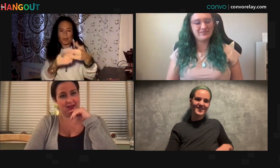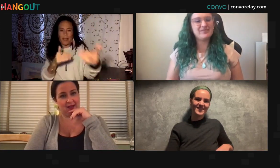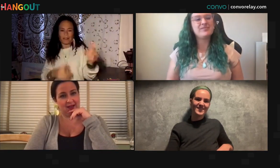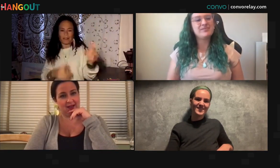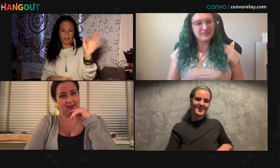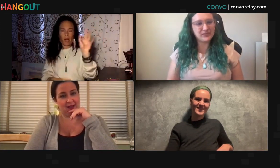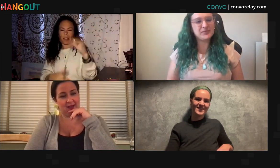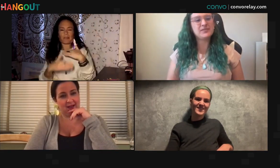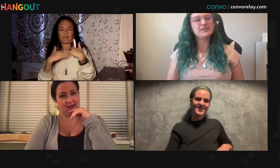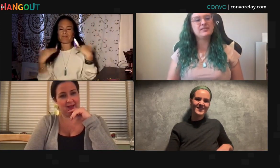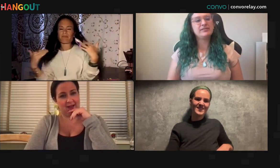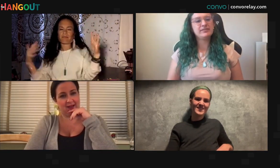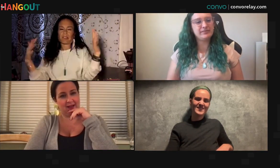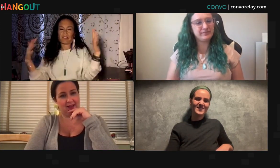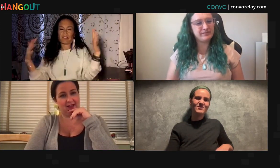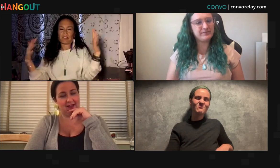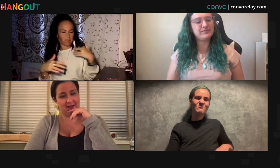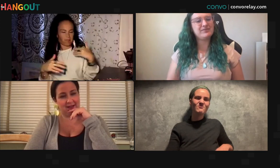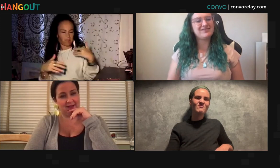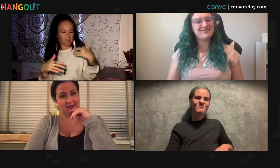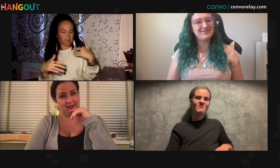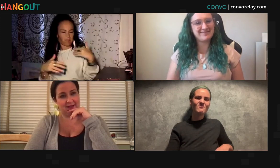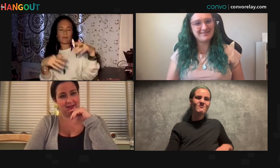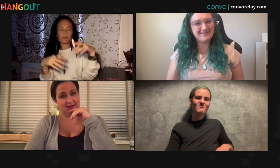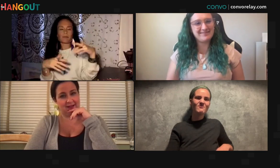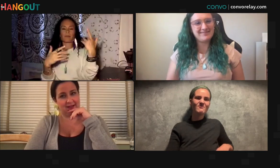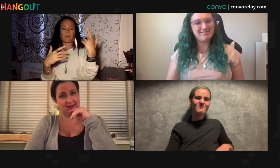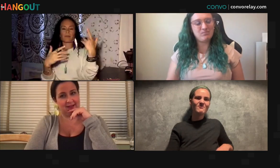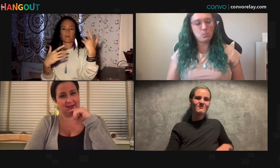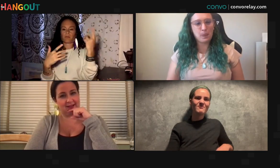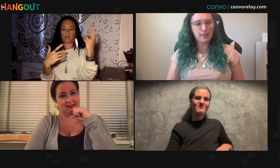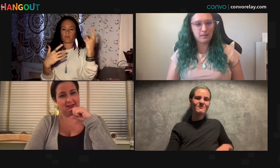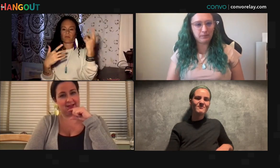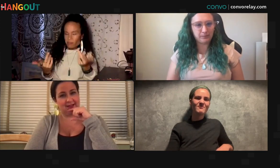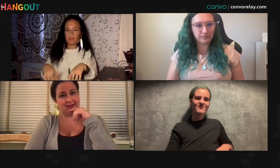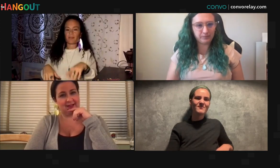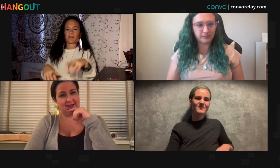things that have happened. Now, did I manifest that this would happen?